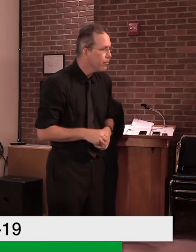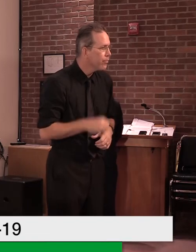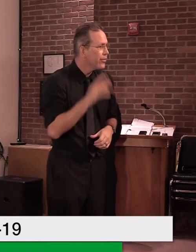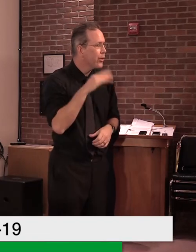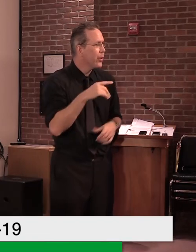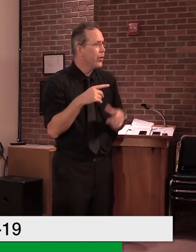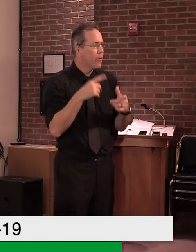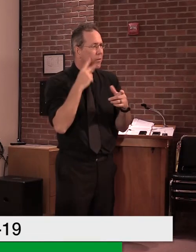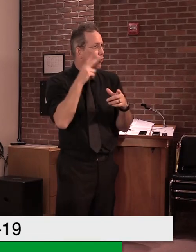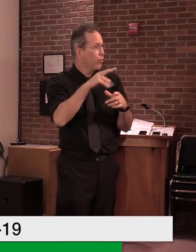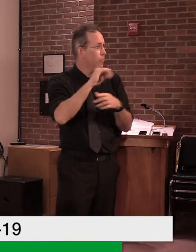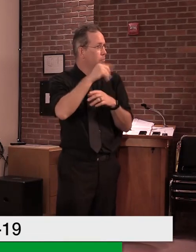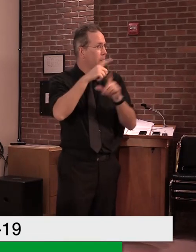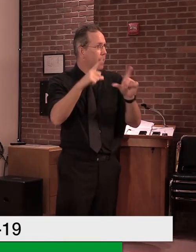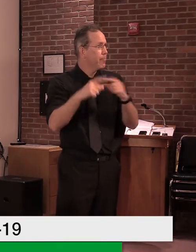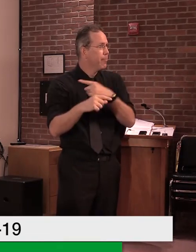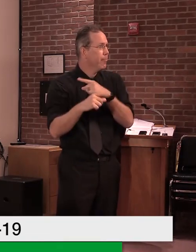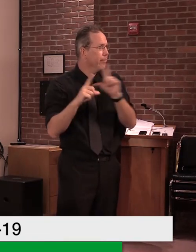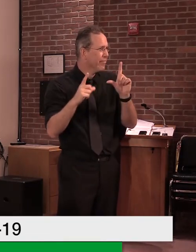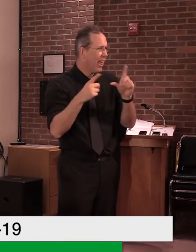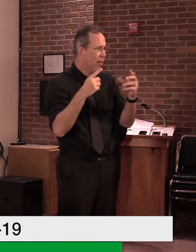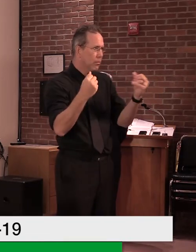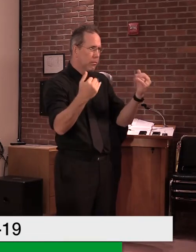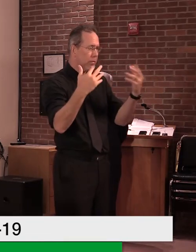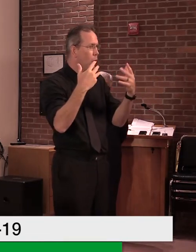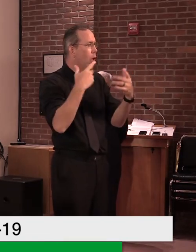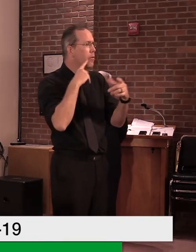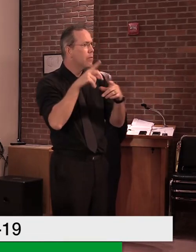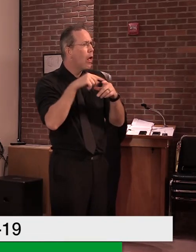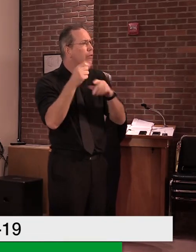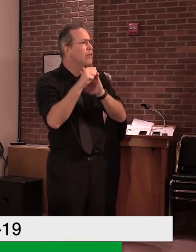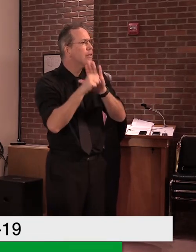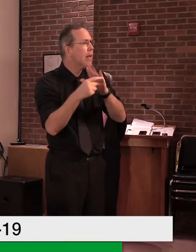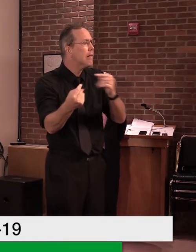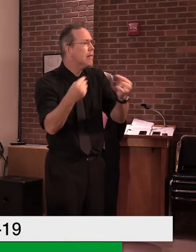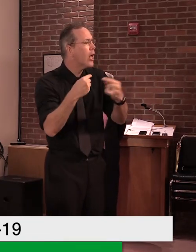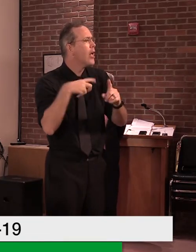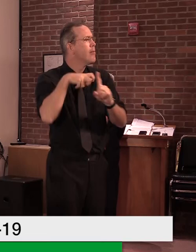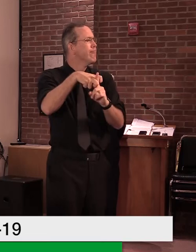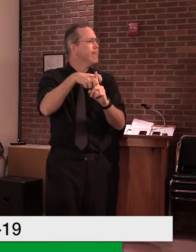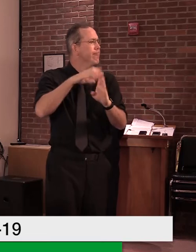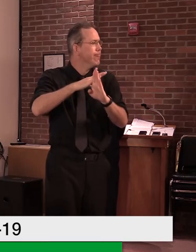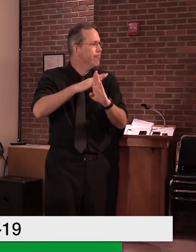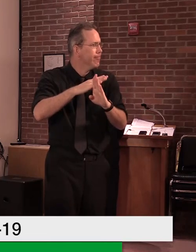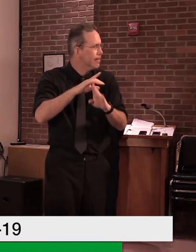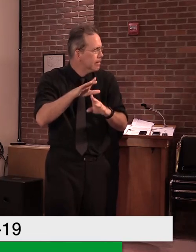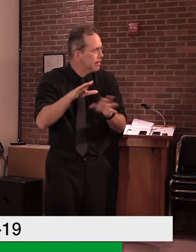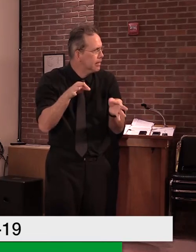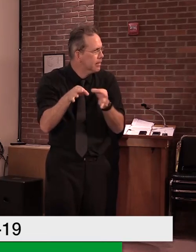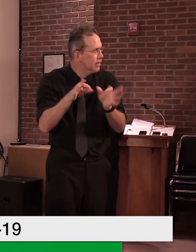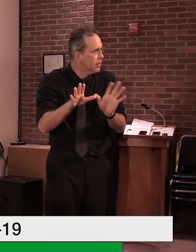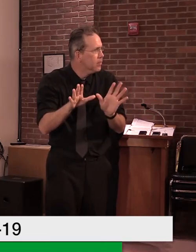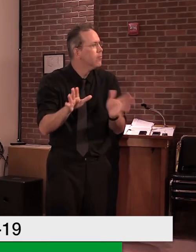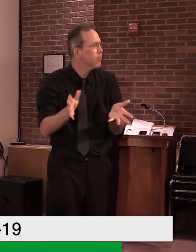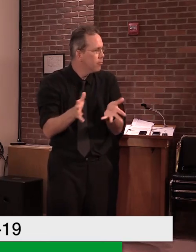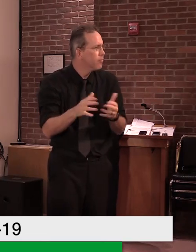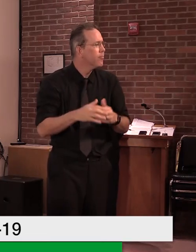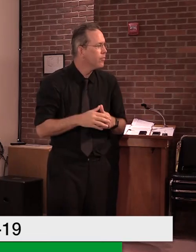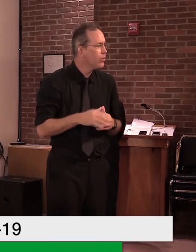us. And it's just the right time to better prepare ourselves for what could happen and to prevent it from happening.